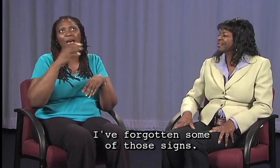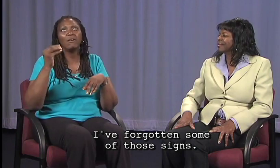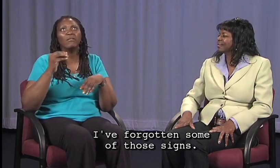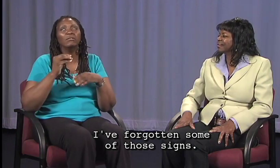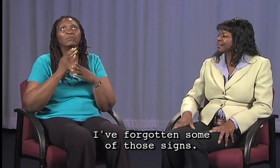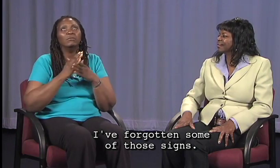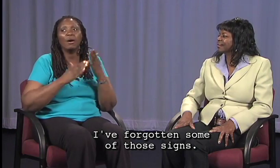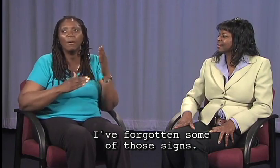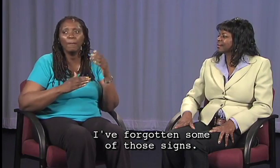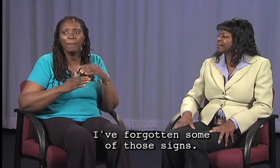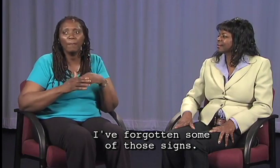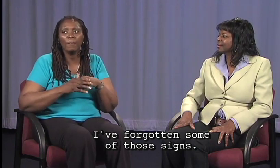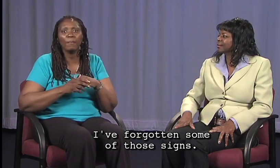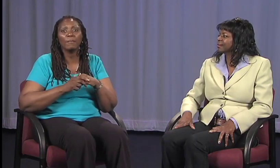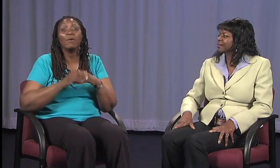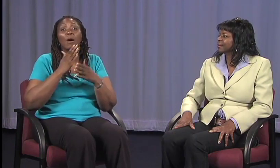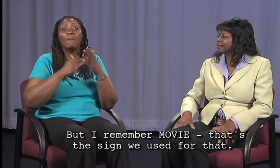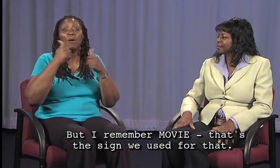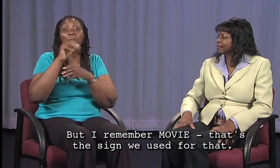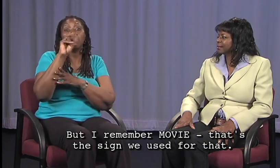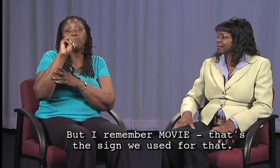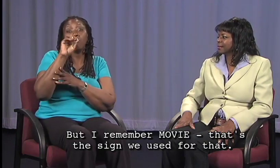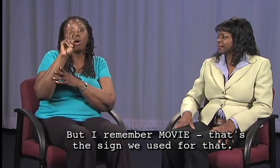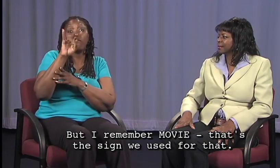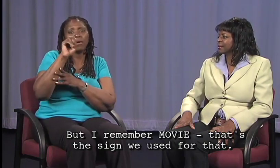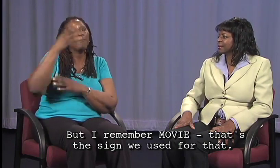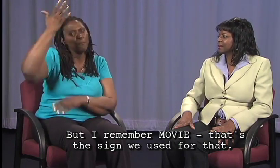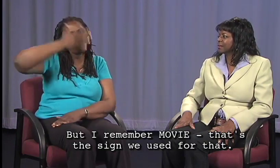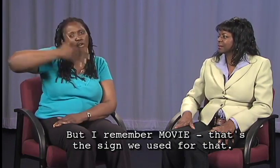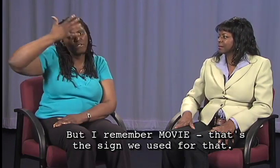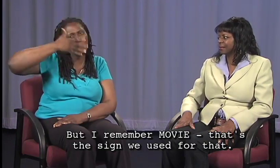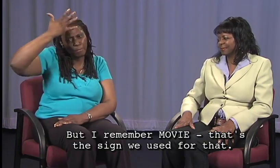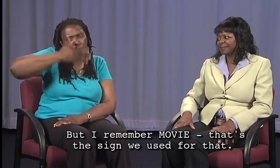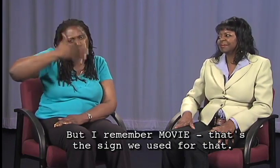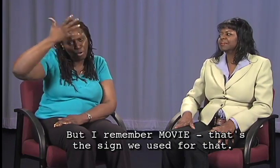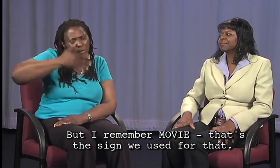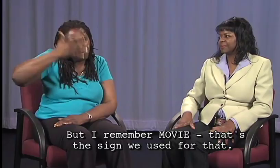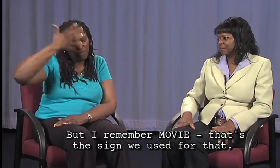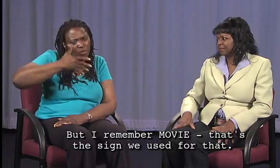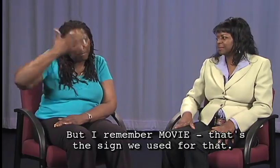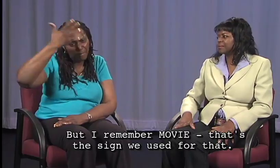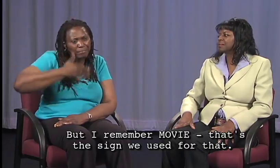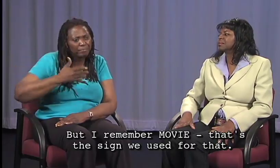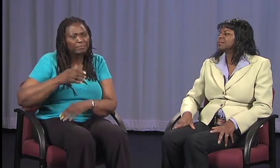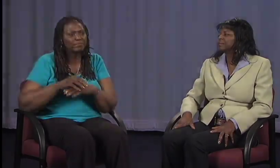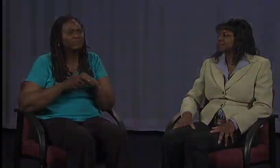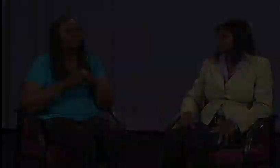those signs. But I remember movie. That's the sign we use for that.